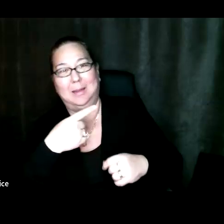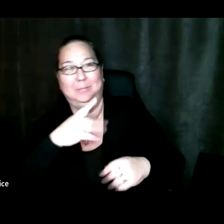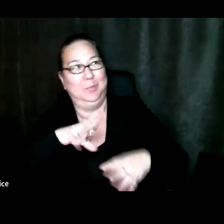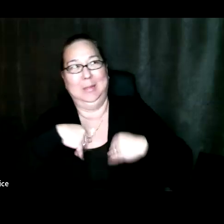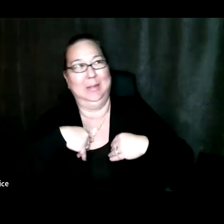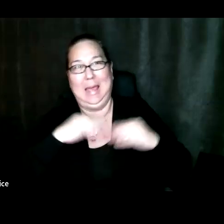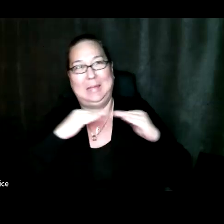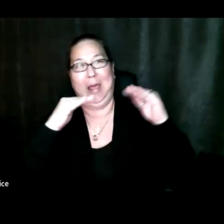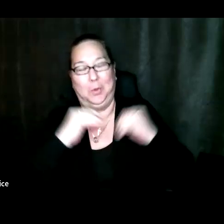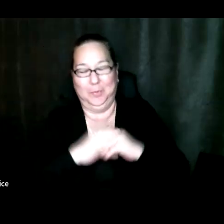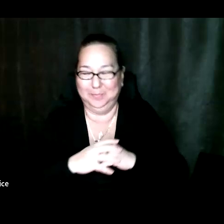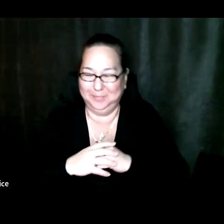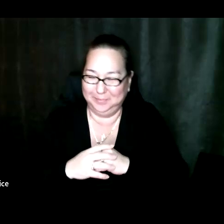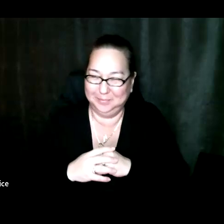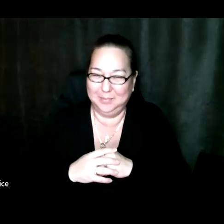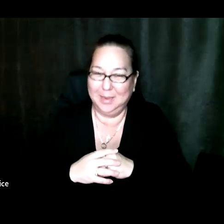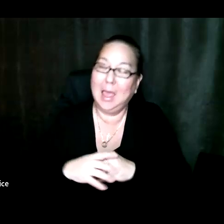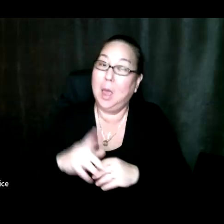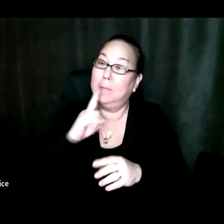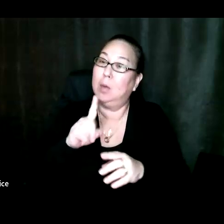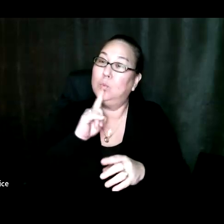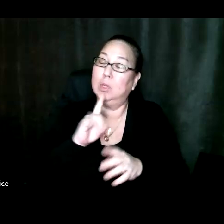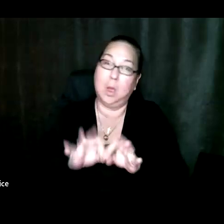fair. Much more importantly,